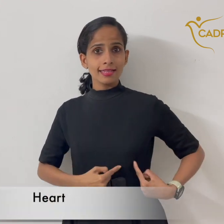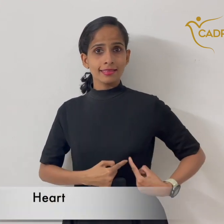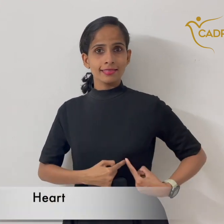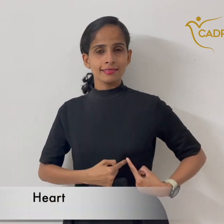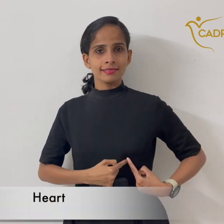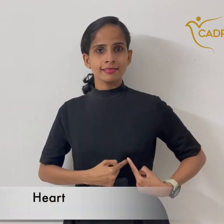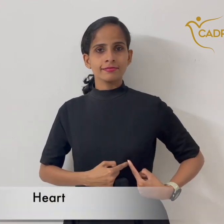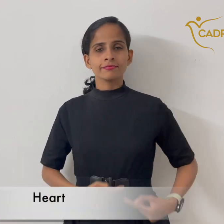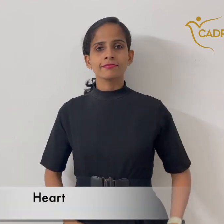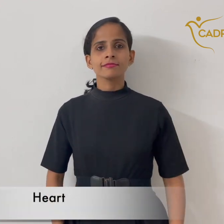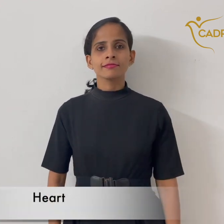Heart.